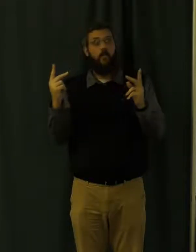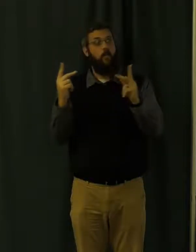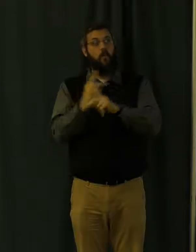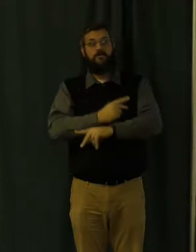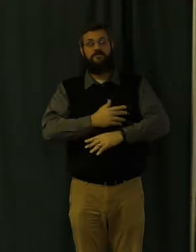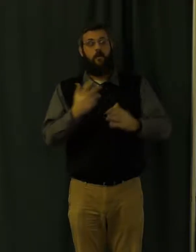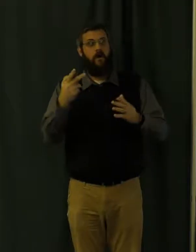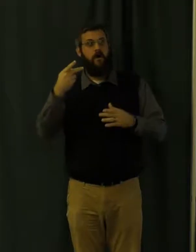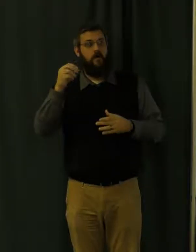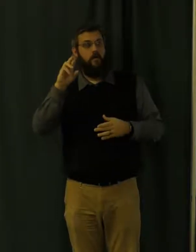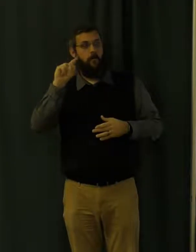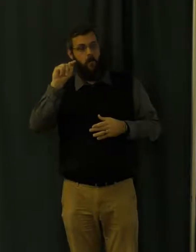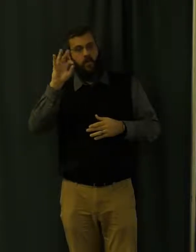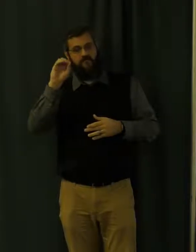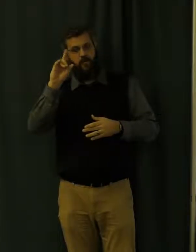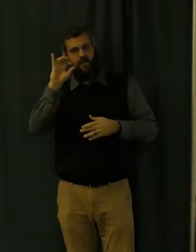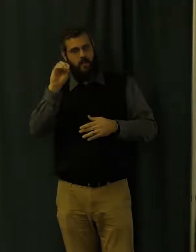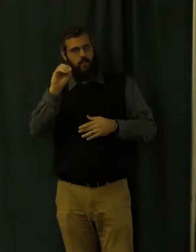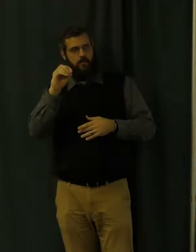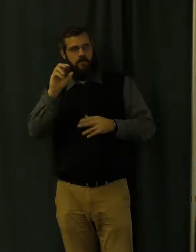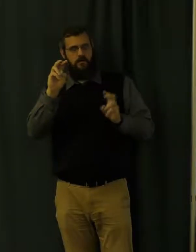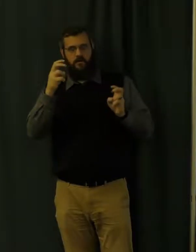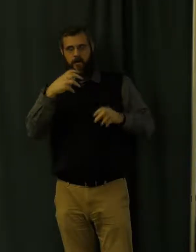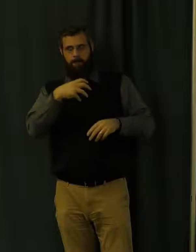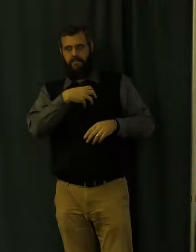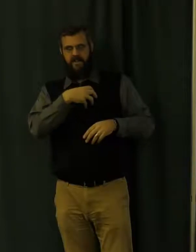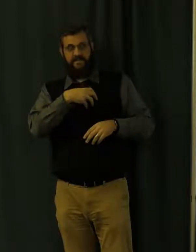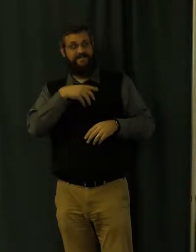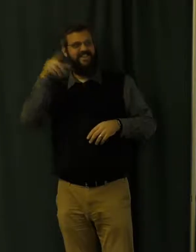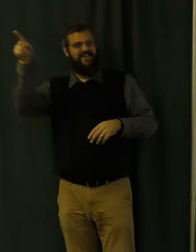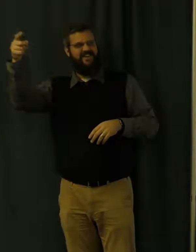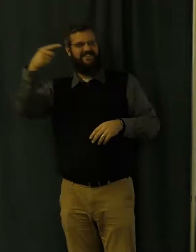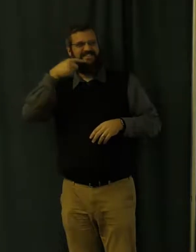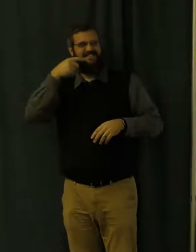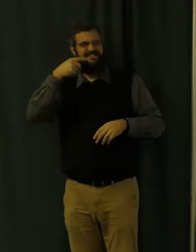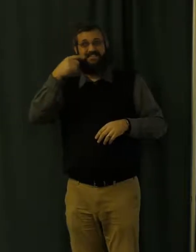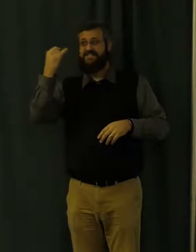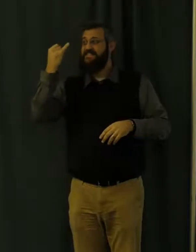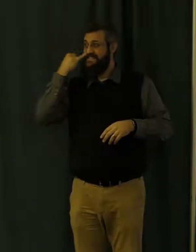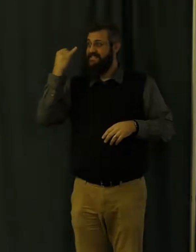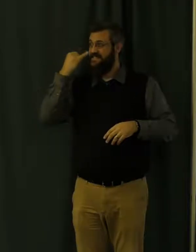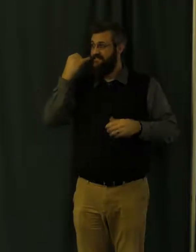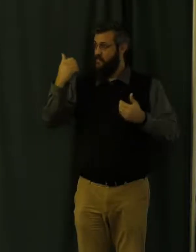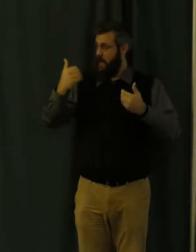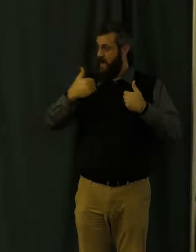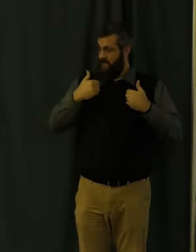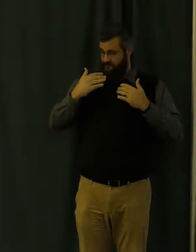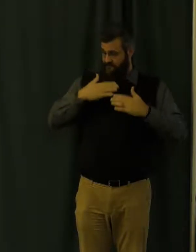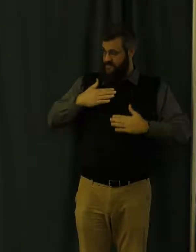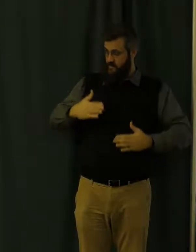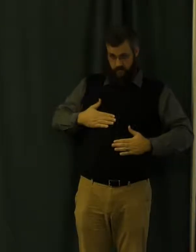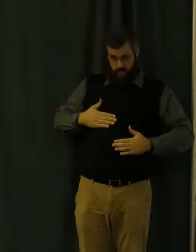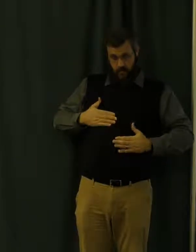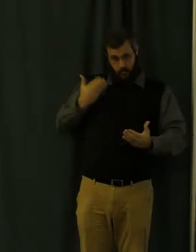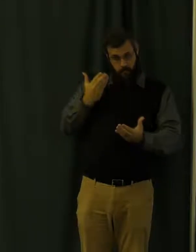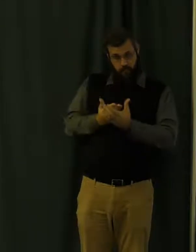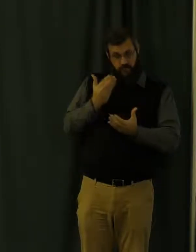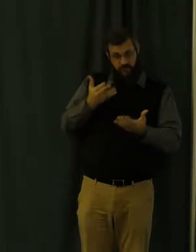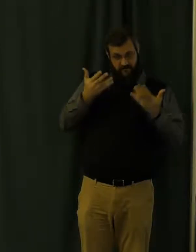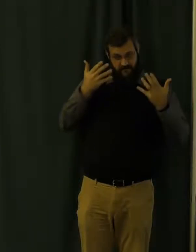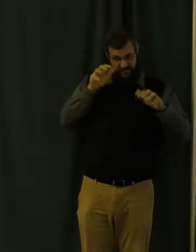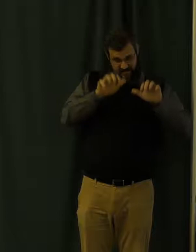portfolio police, whoever that was, apparently said that if you had physical proof that the kid had already typed